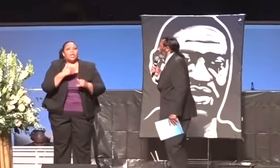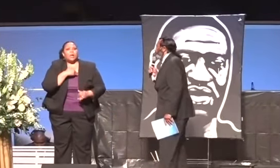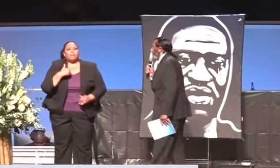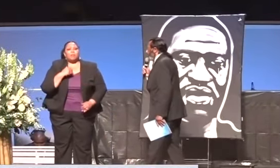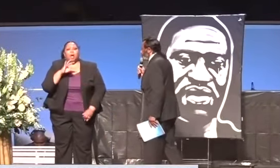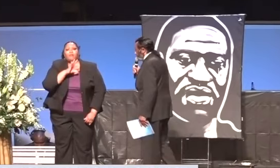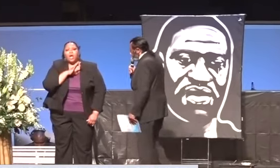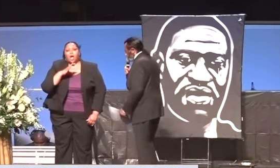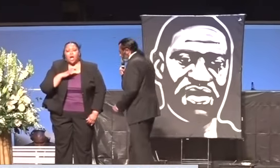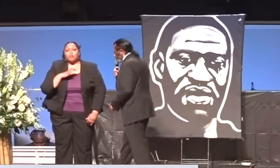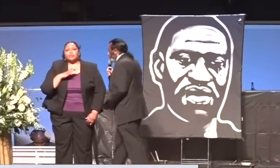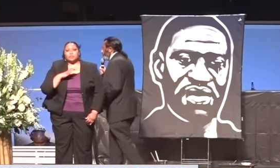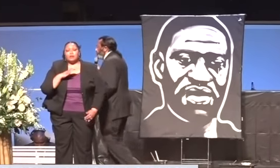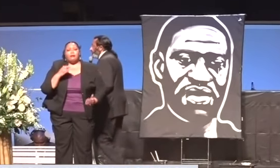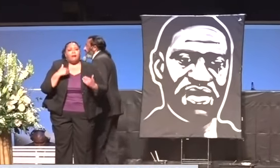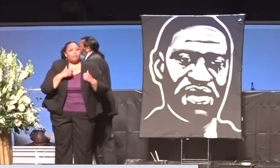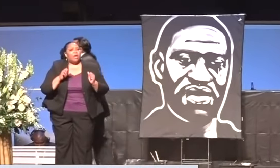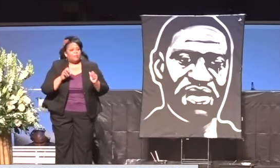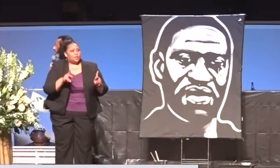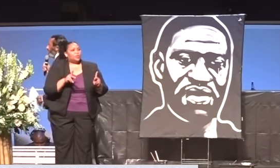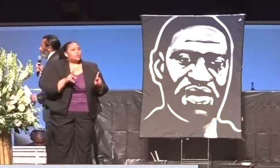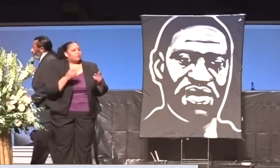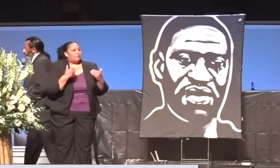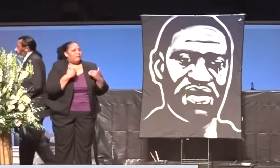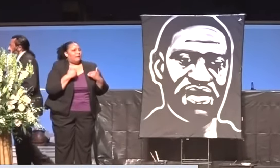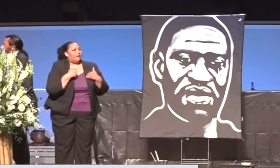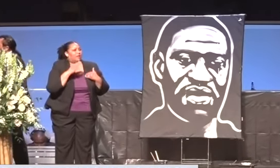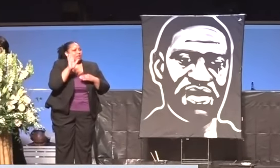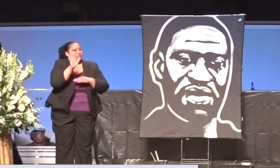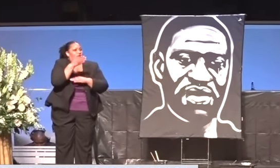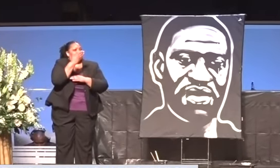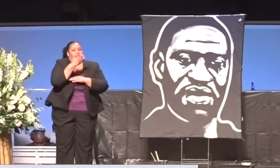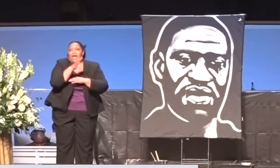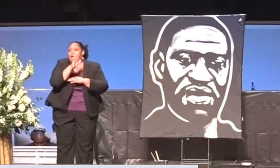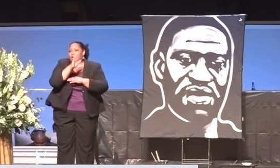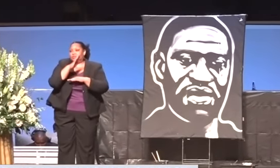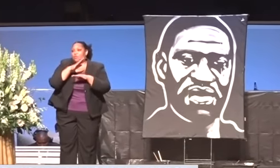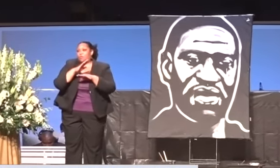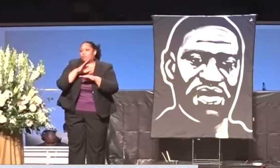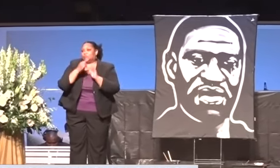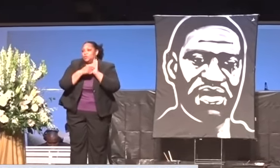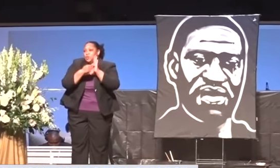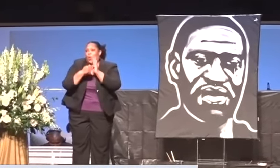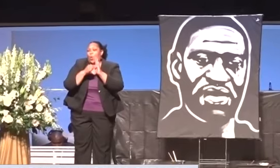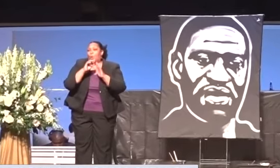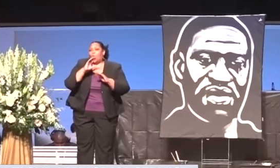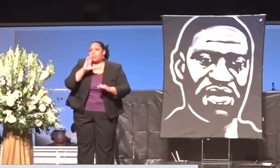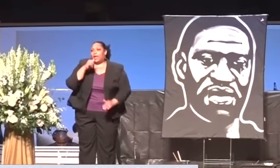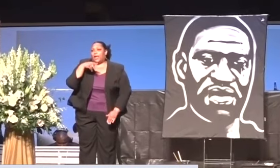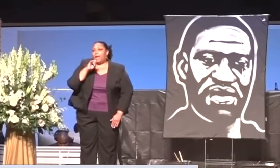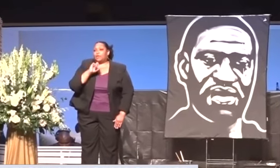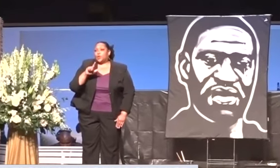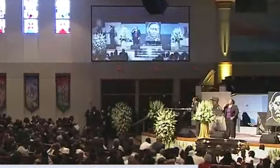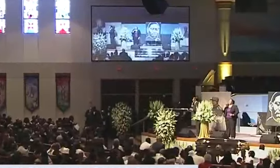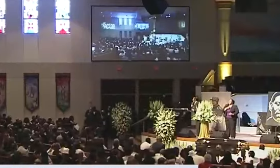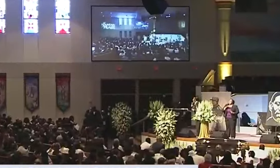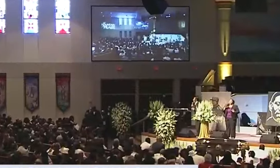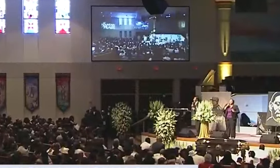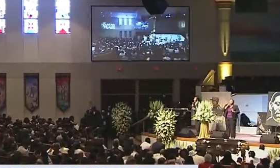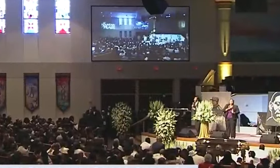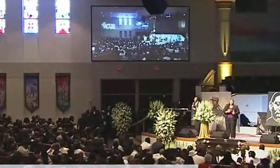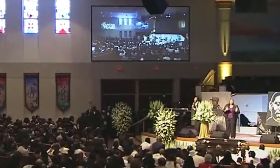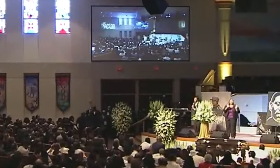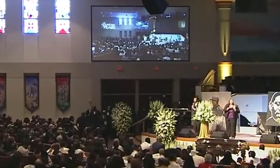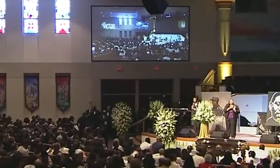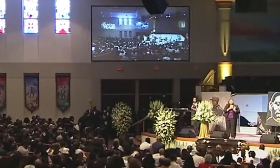members of Congress have the privilege of having flags flown over the Capitol. We do it for important occasions,